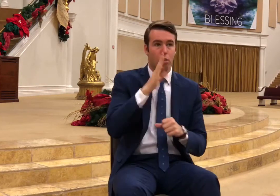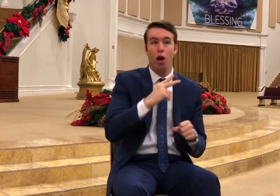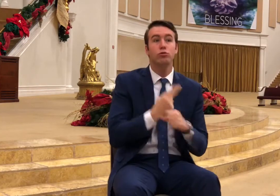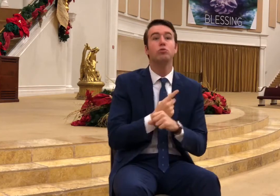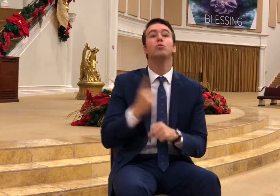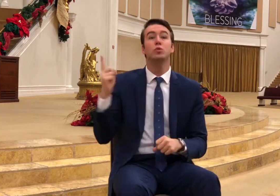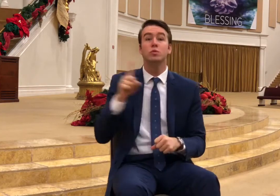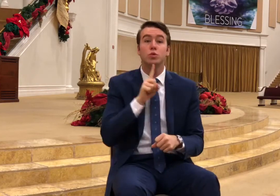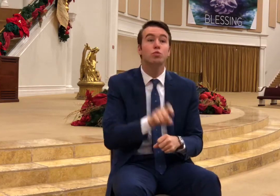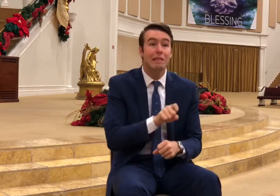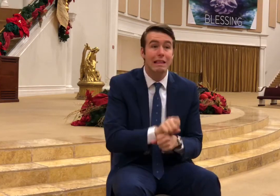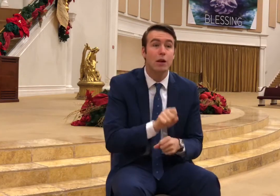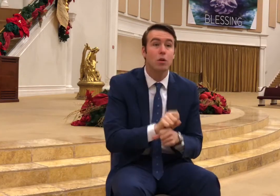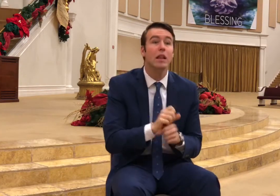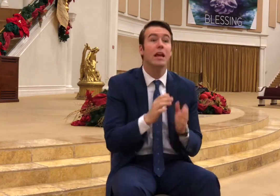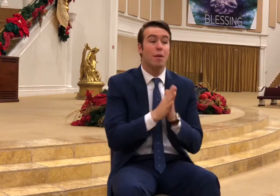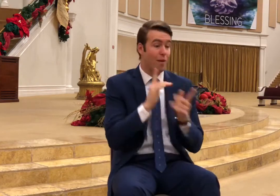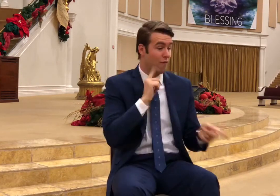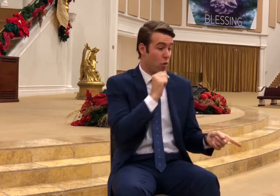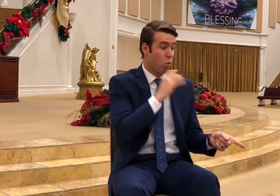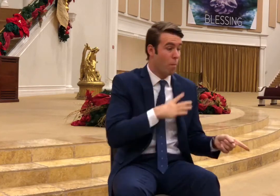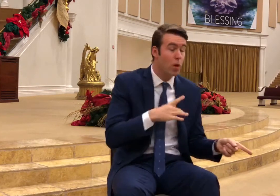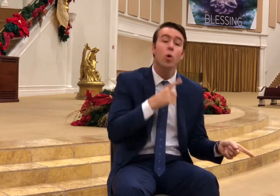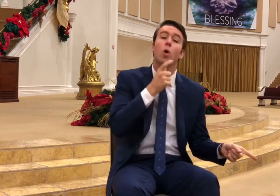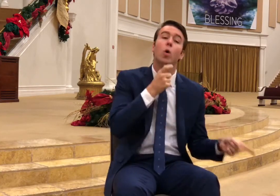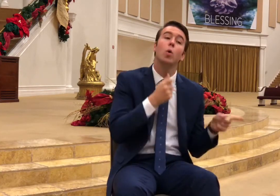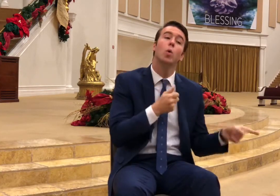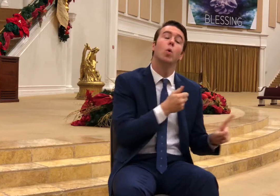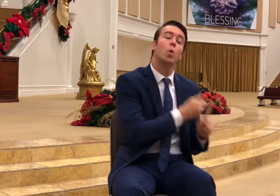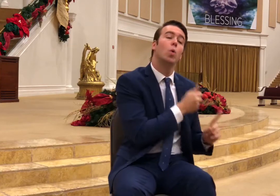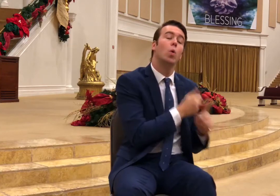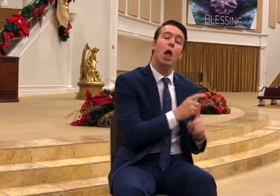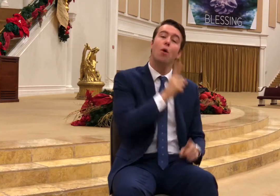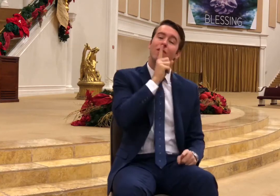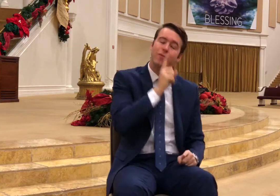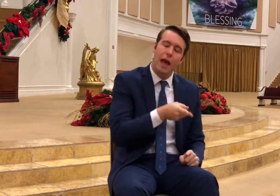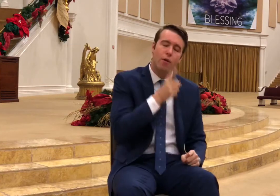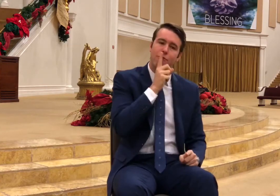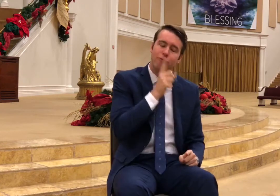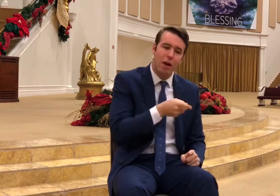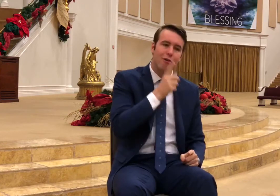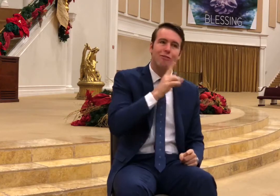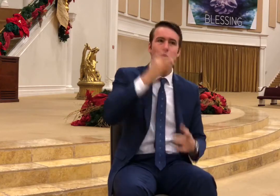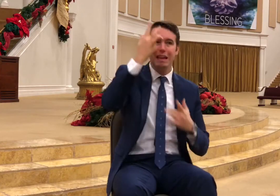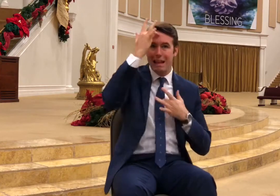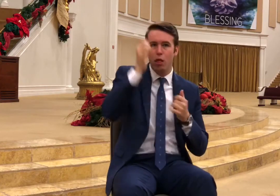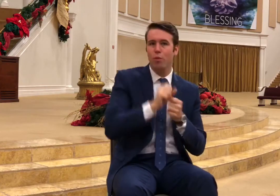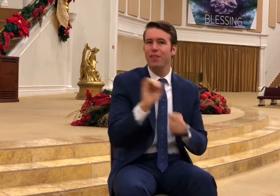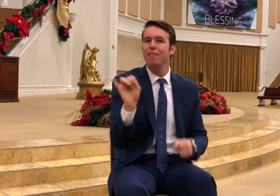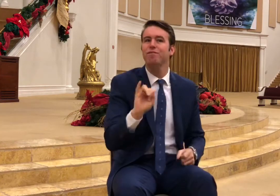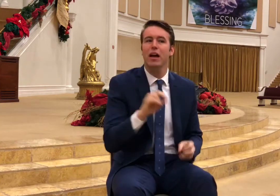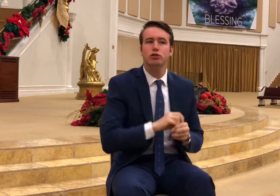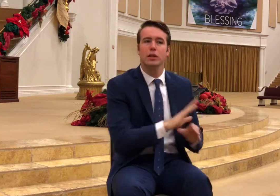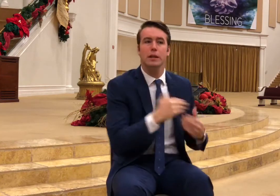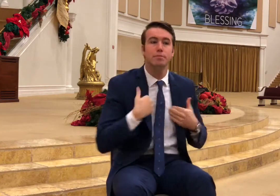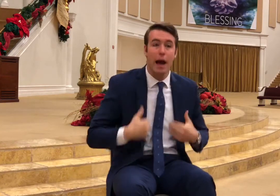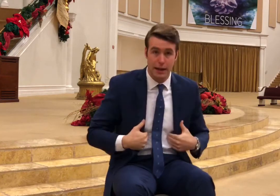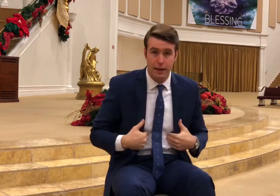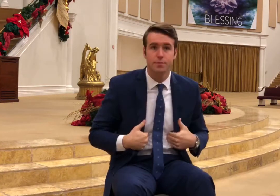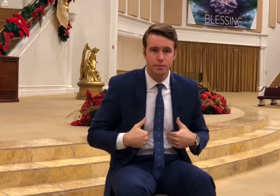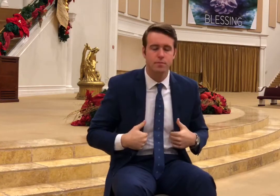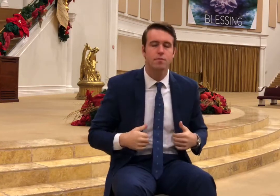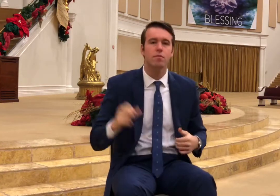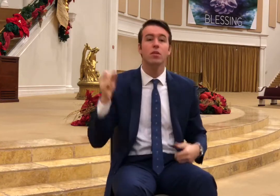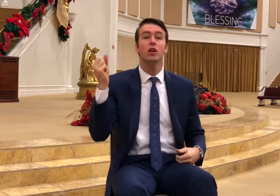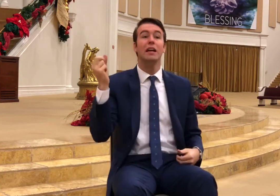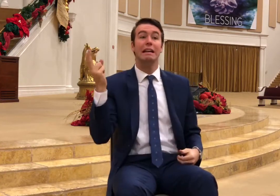to literally pray for a woman who was very, very, very ill with infection in their body, and he